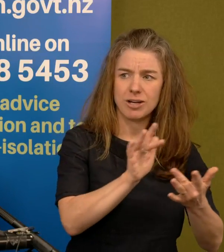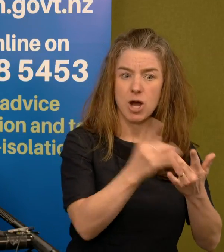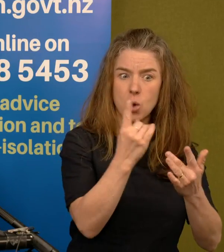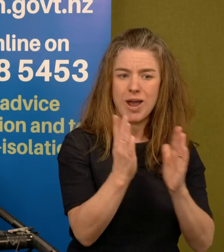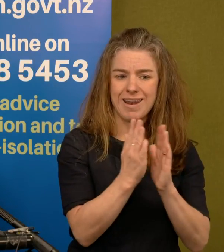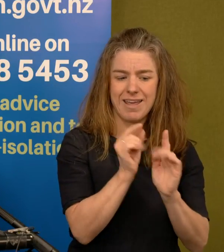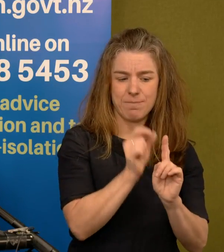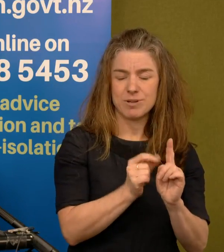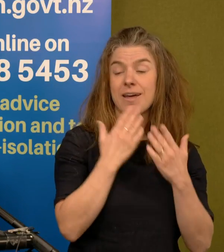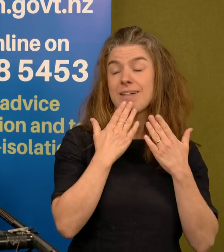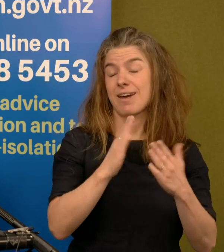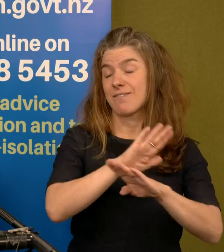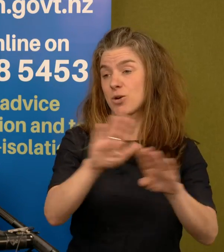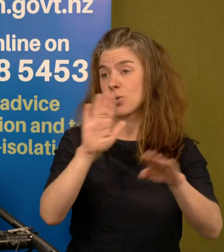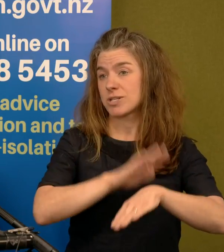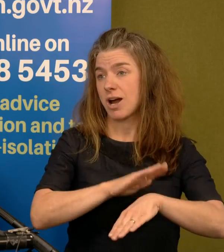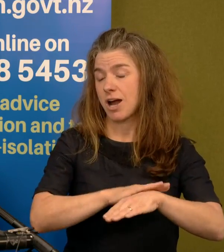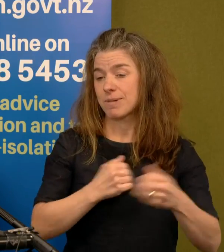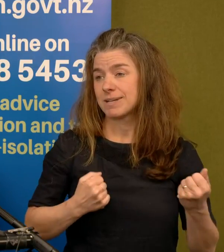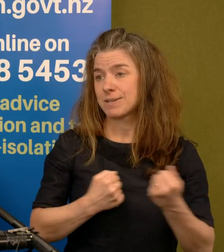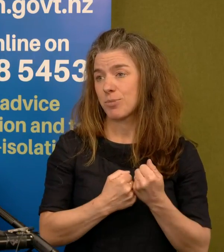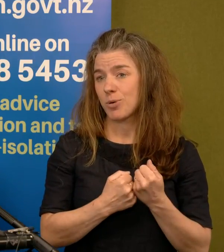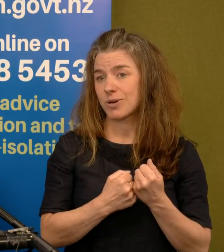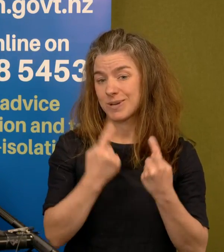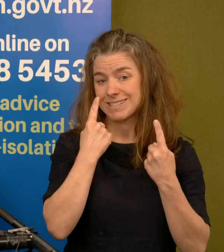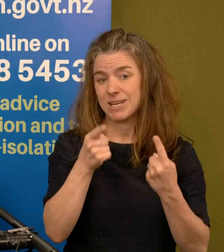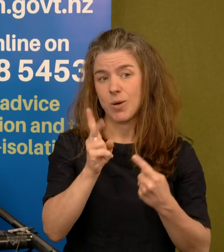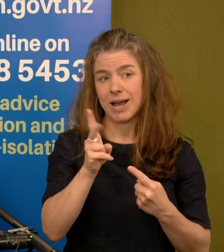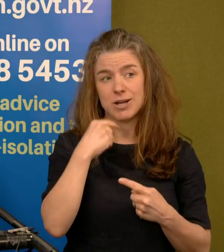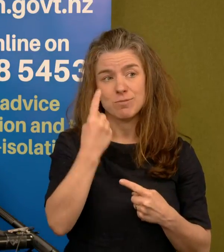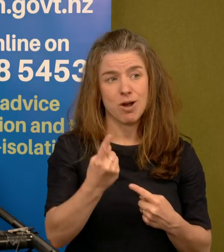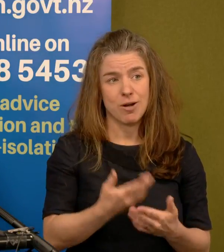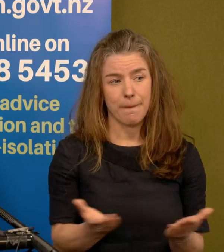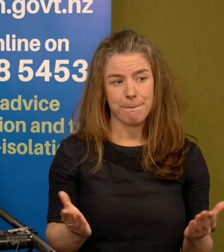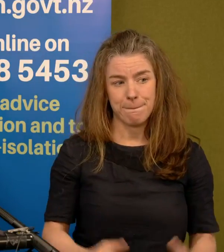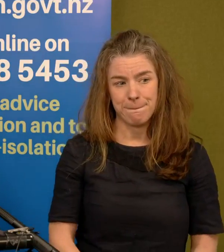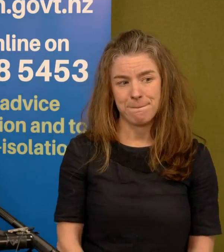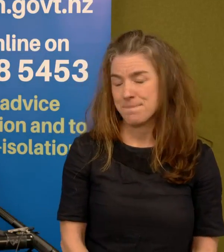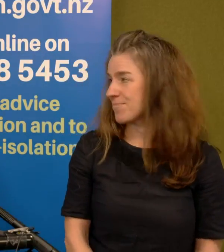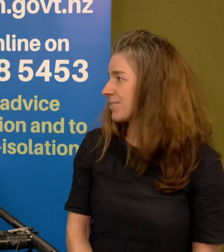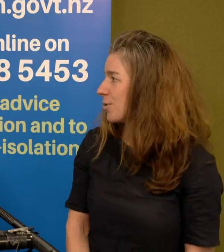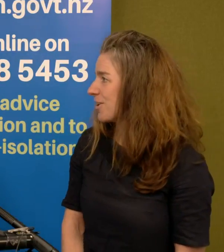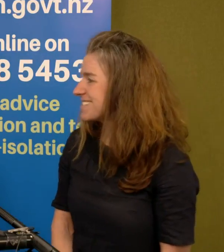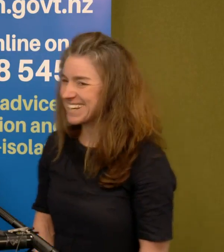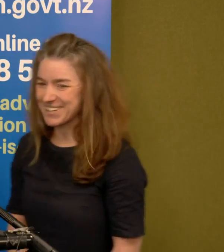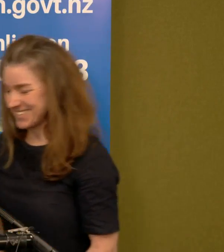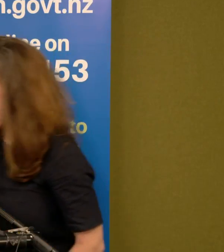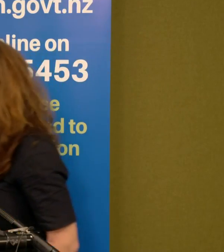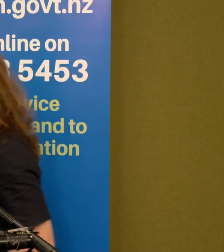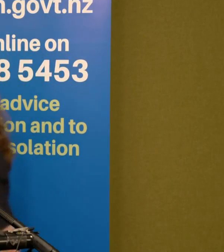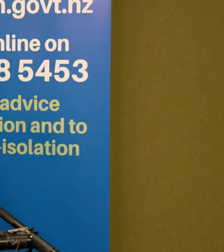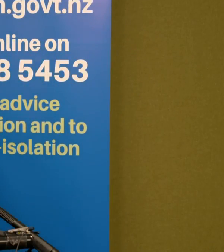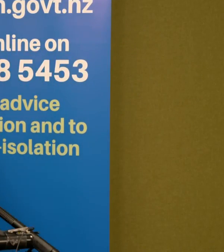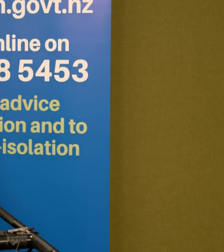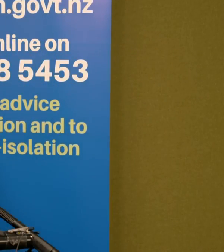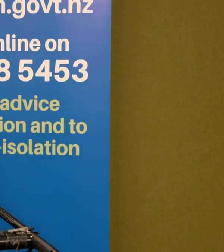isolation. Thank you very much for your ongoing support, and we'll see you again tomorrow. Thank you. Thanks. No worries, thank you.